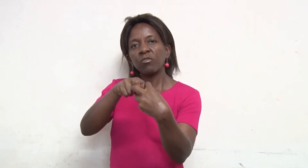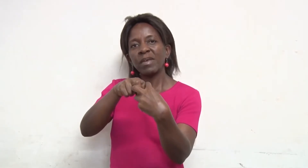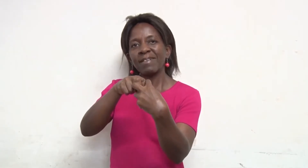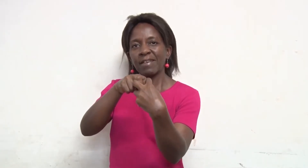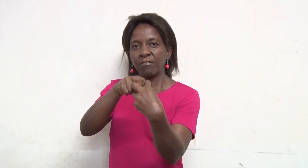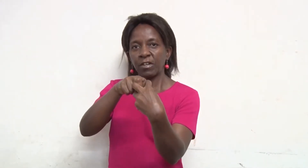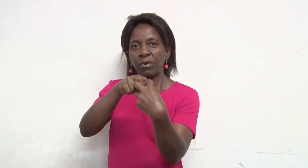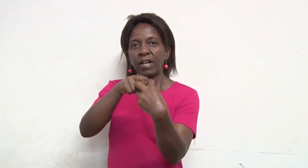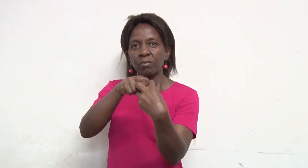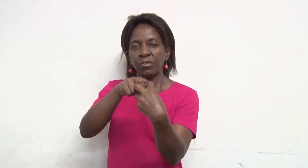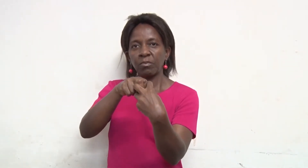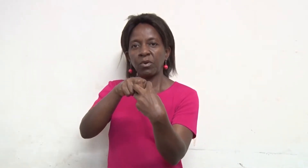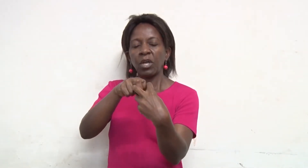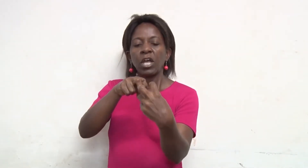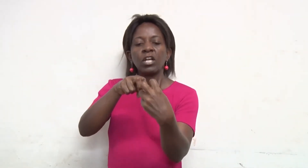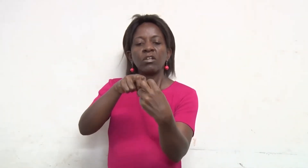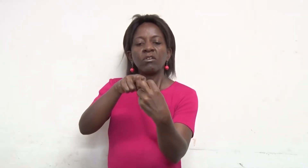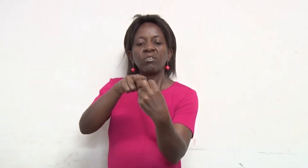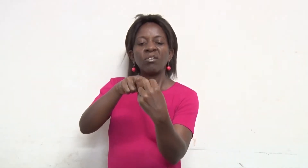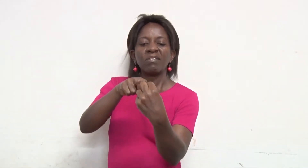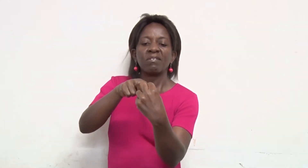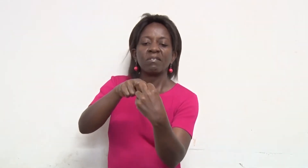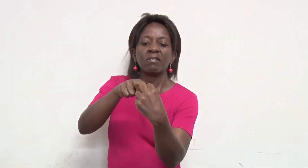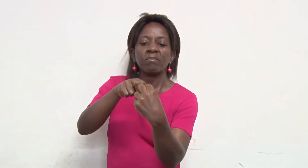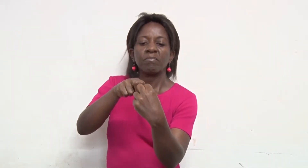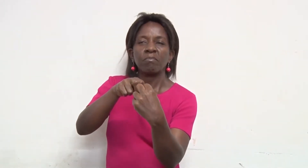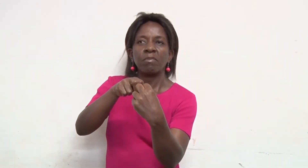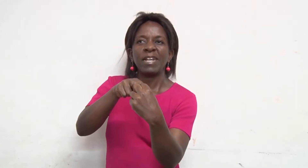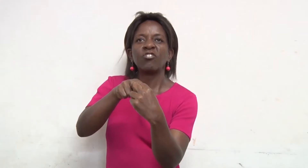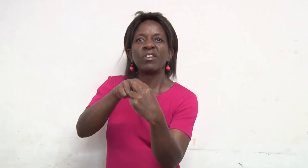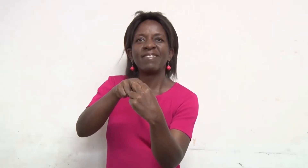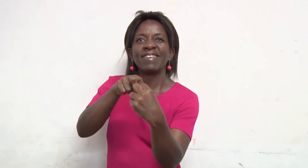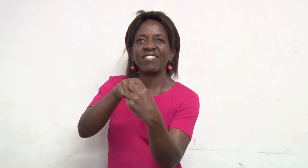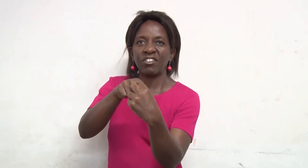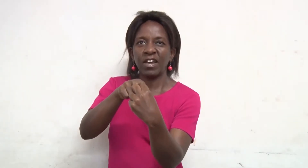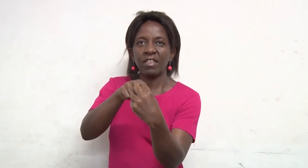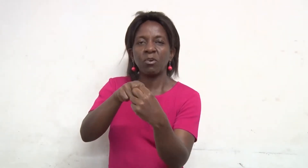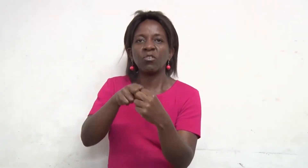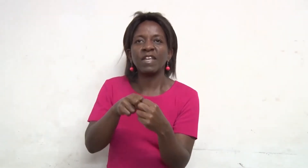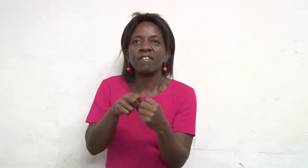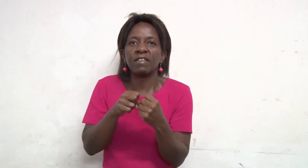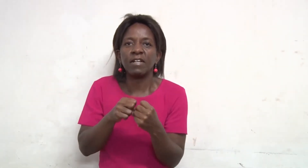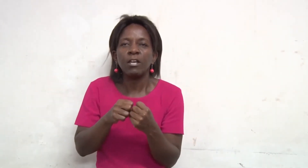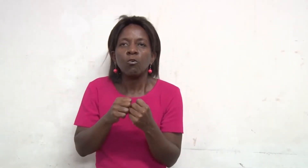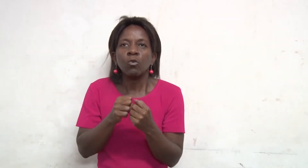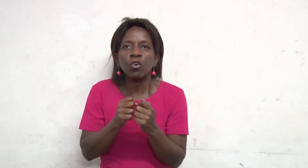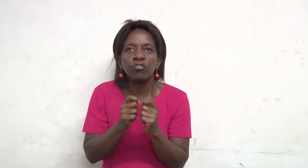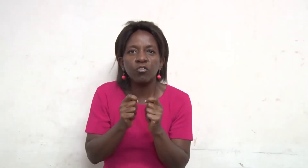be as comfortable as possible. Don't let your knees touch each other, because that still will cause you